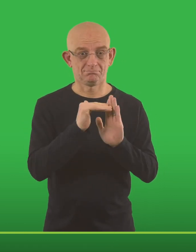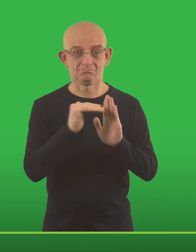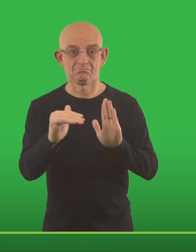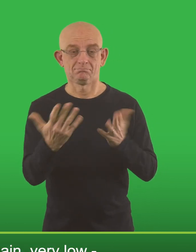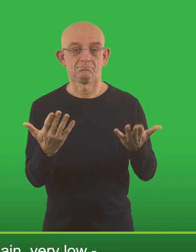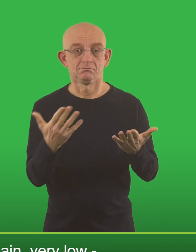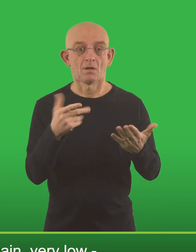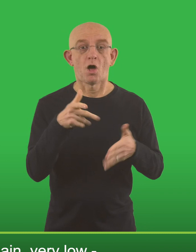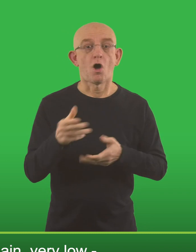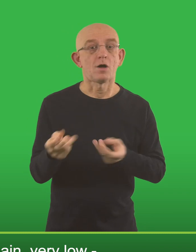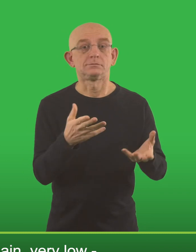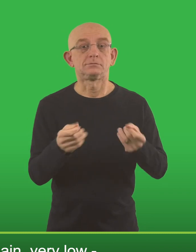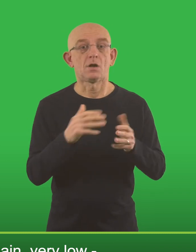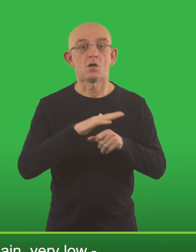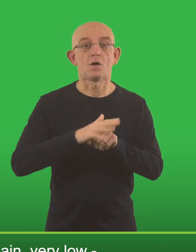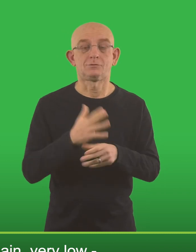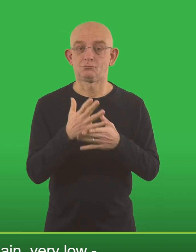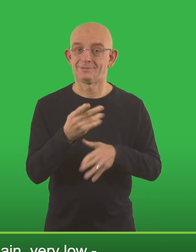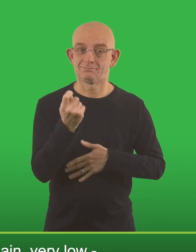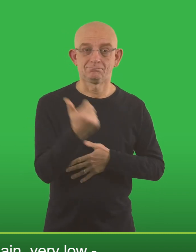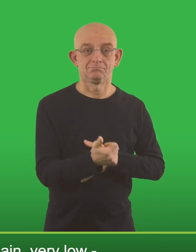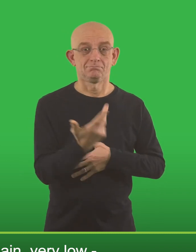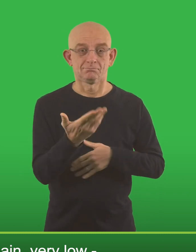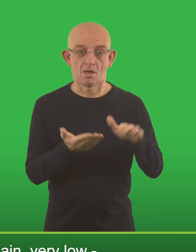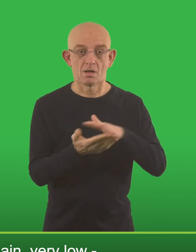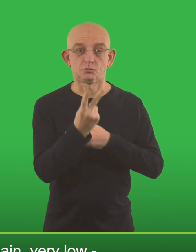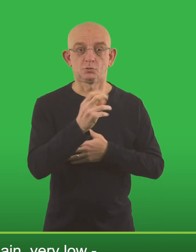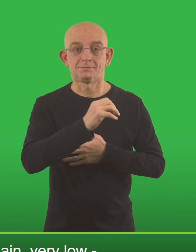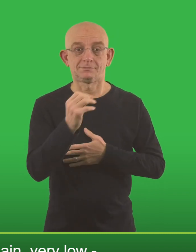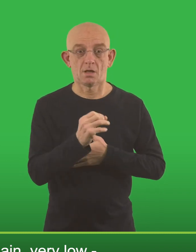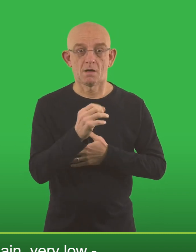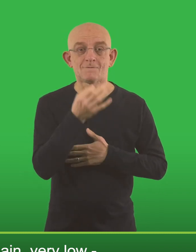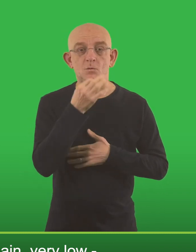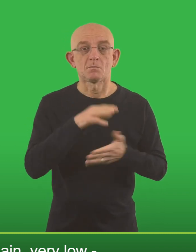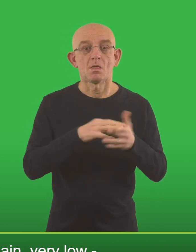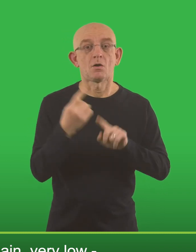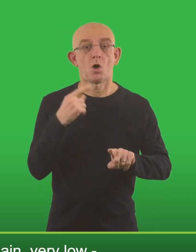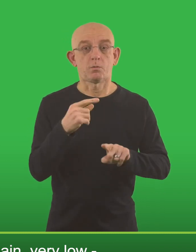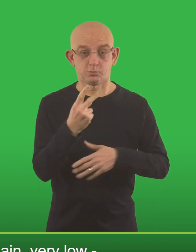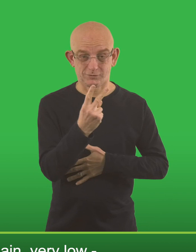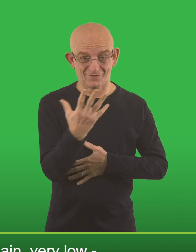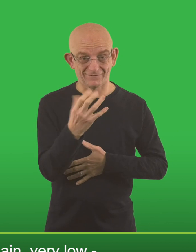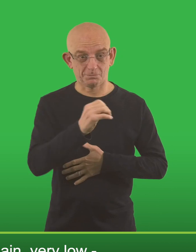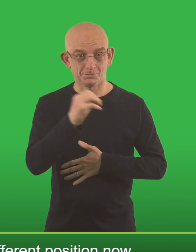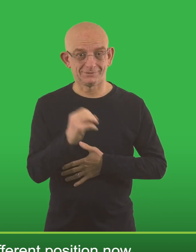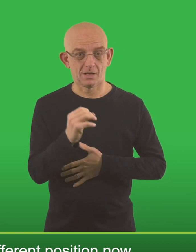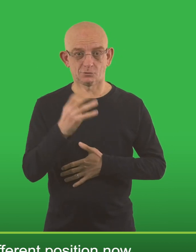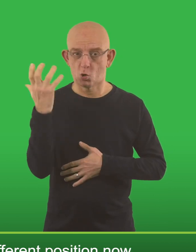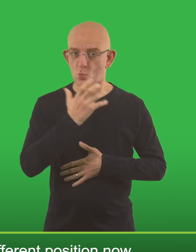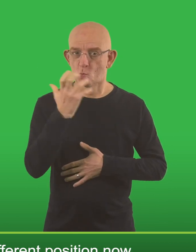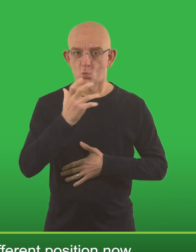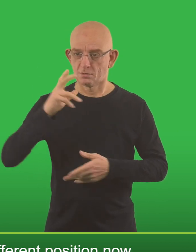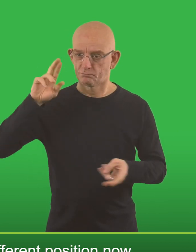constant. Hospital activity with COVID is again very low, currently less than 2%. A couple of months ago it was 25%. So